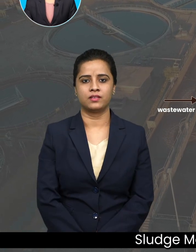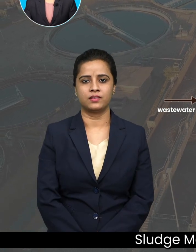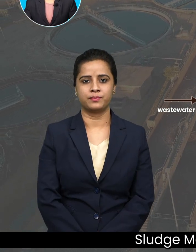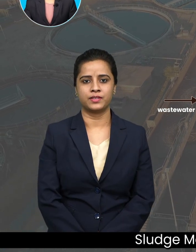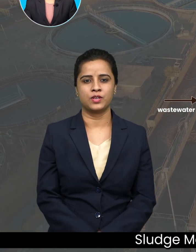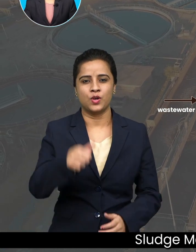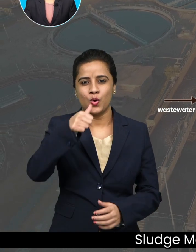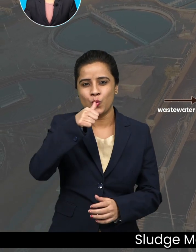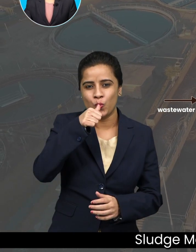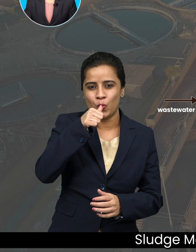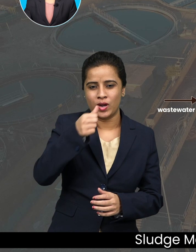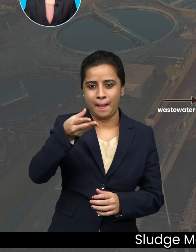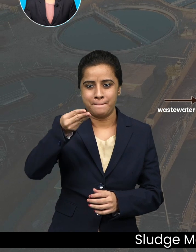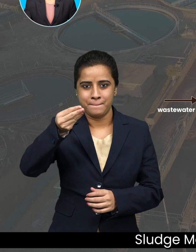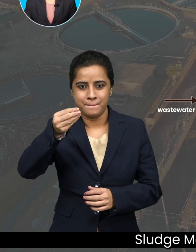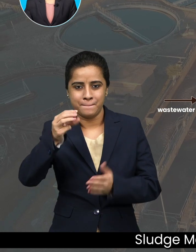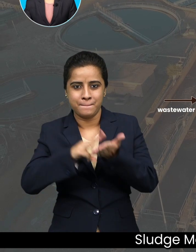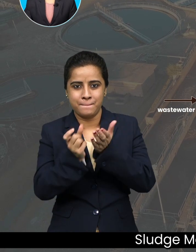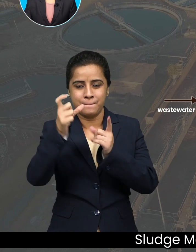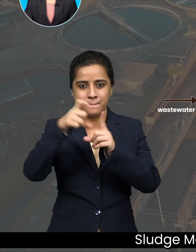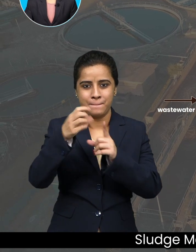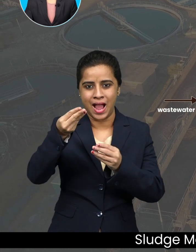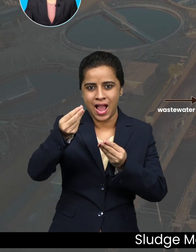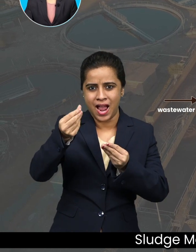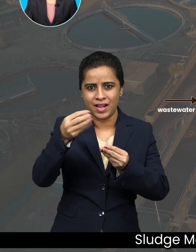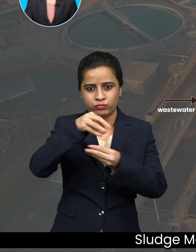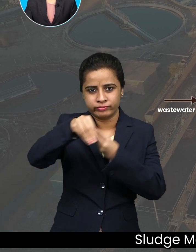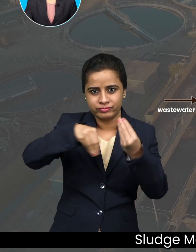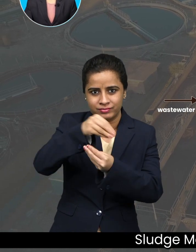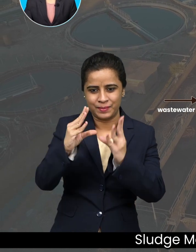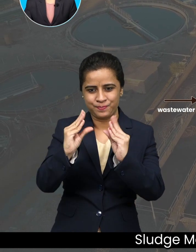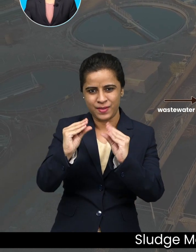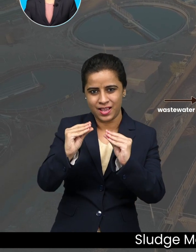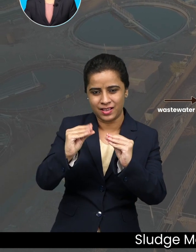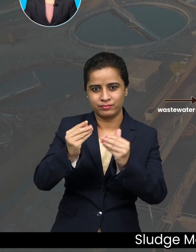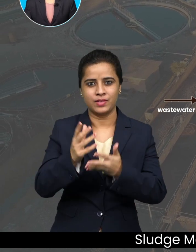sludge management, and water reuse.